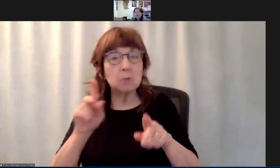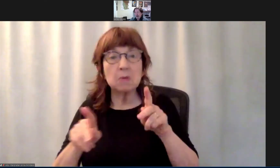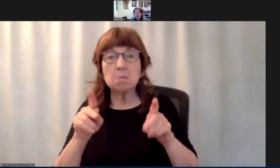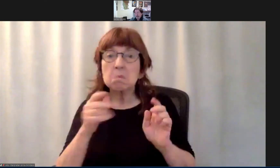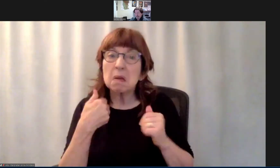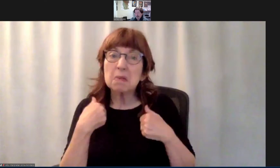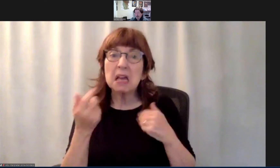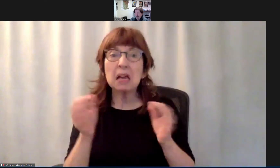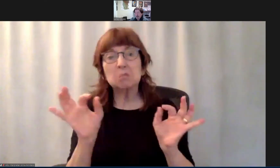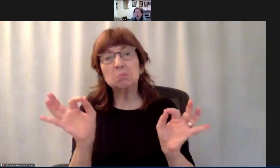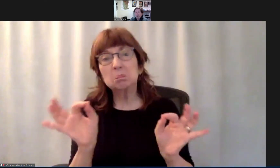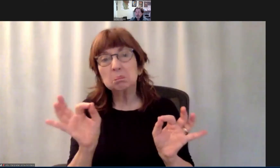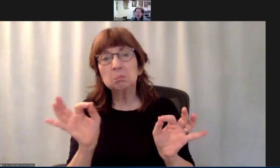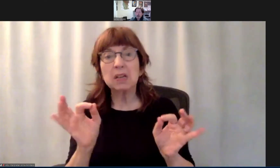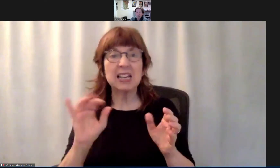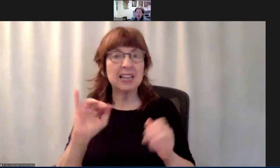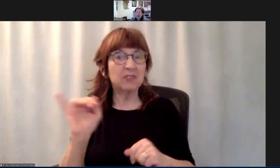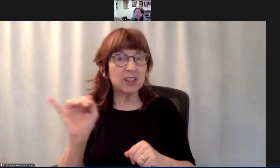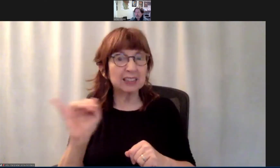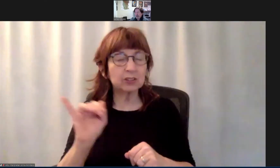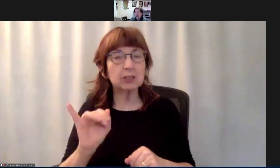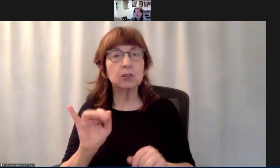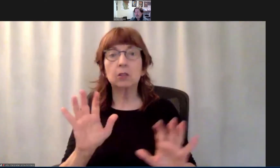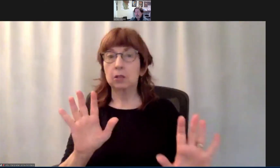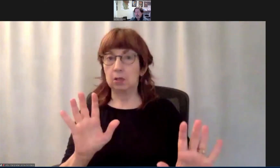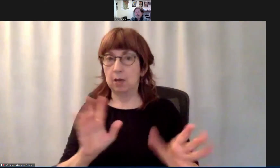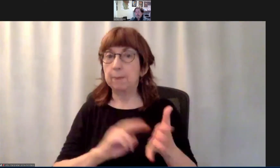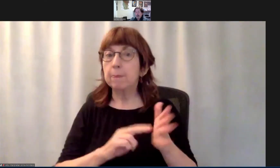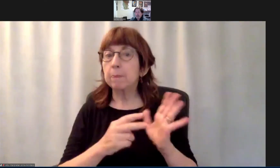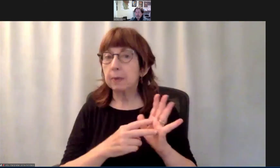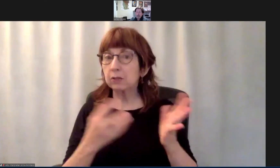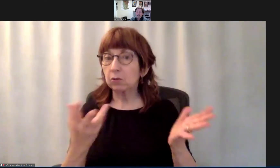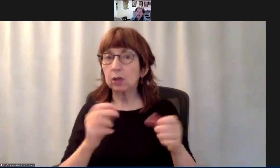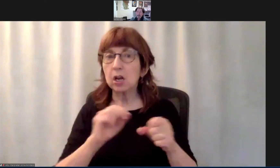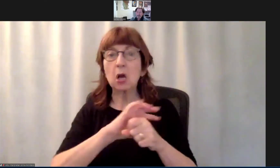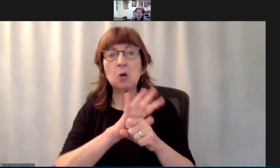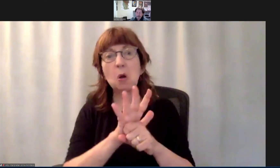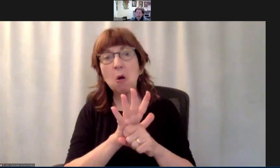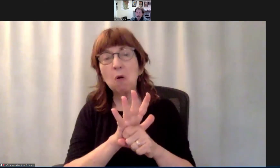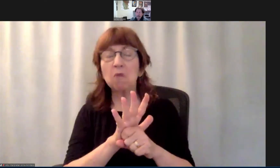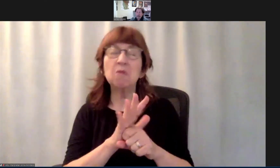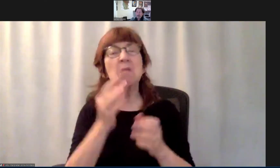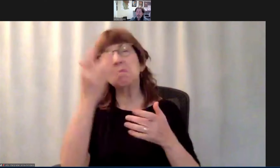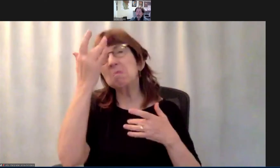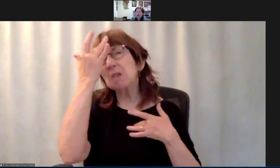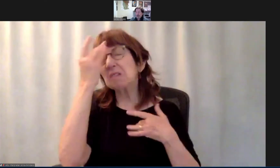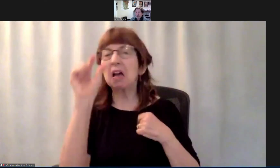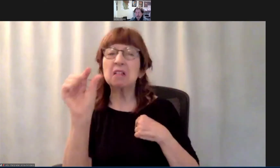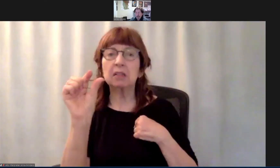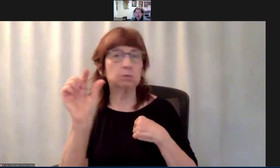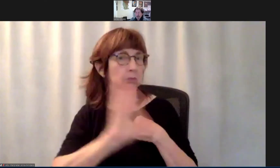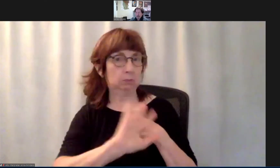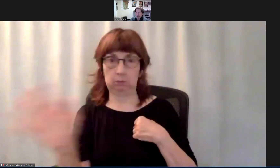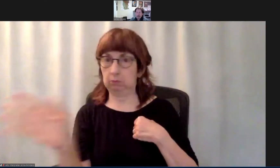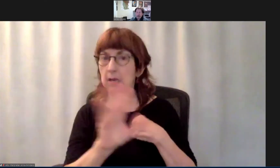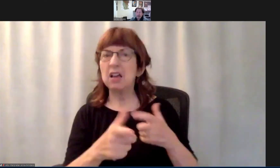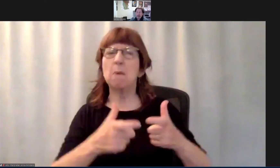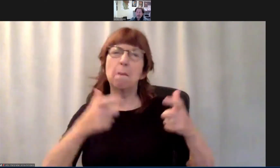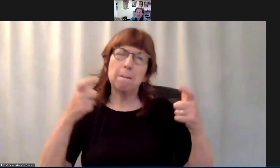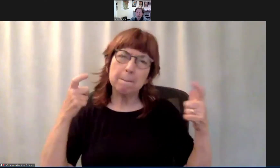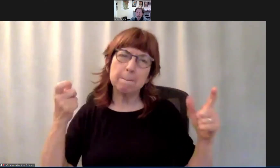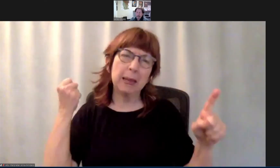have had mild infections. So COVID is not a minor disease. It has huge